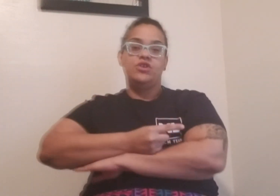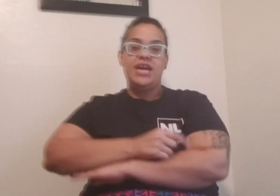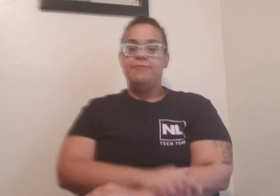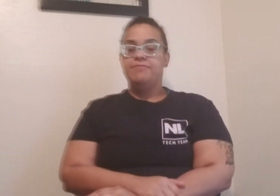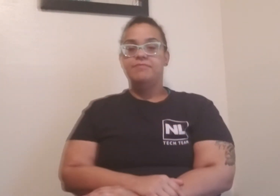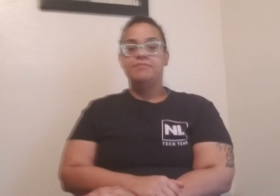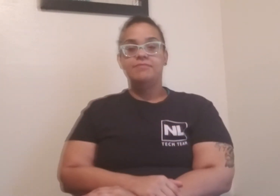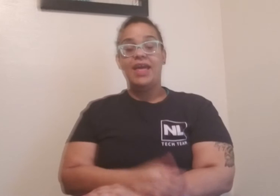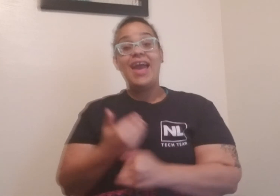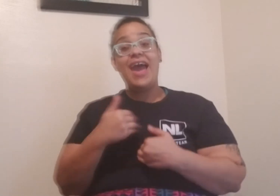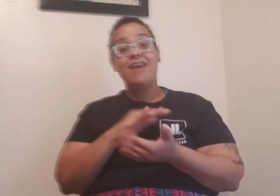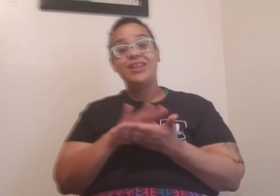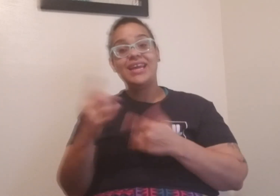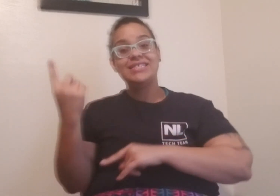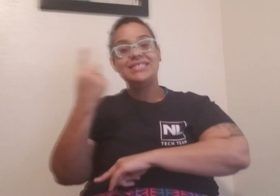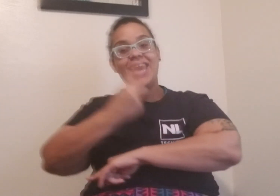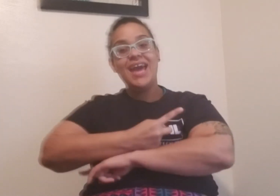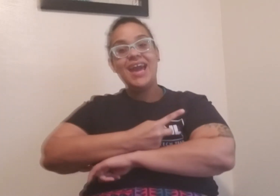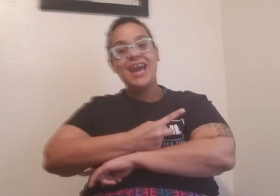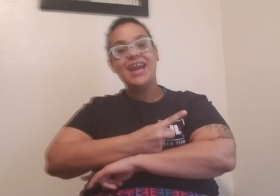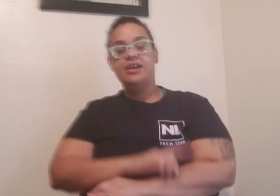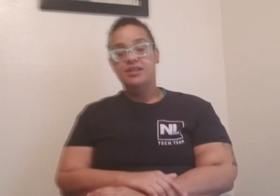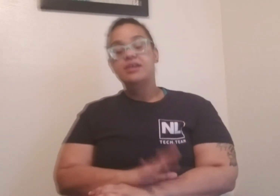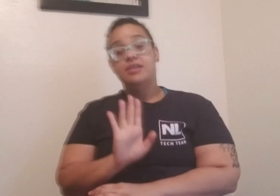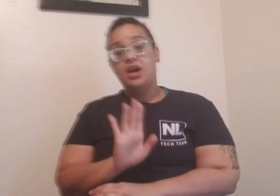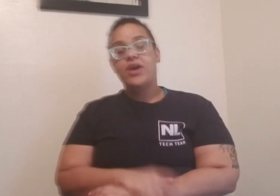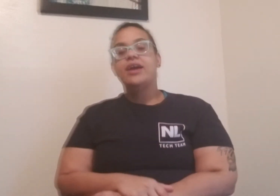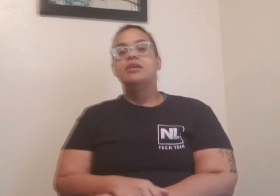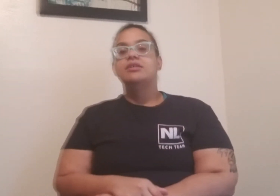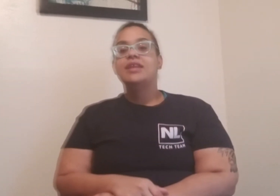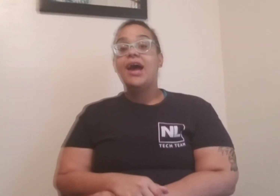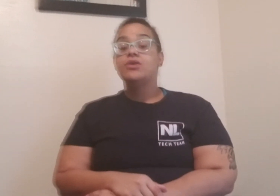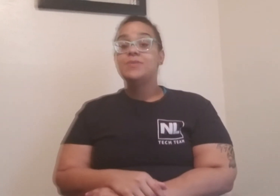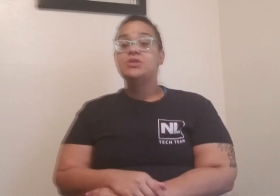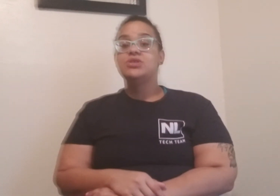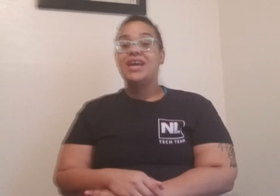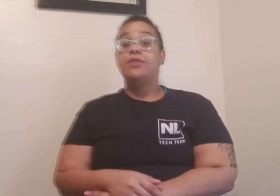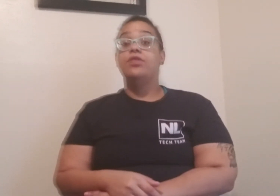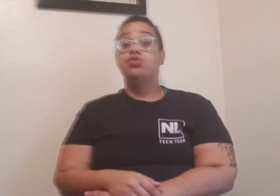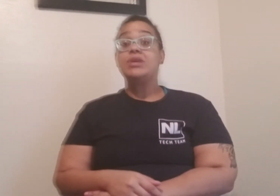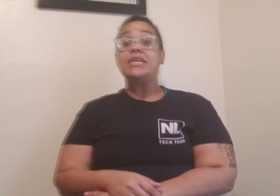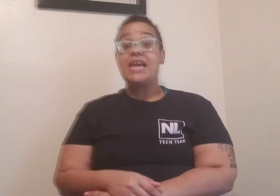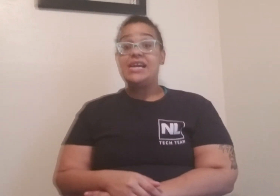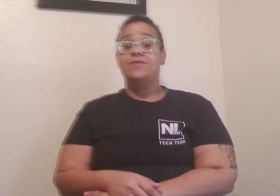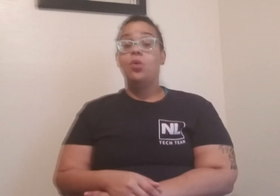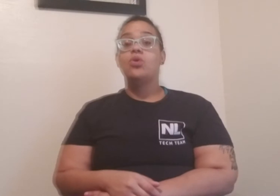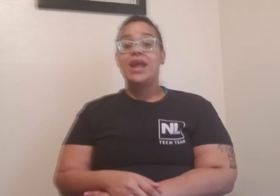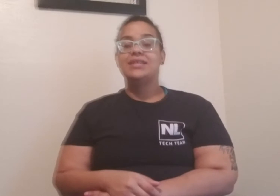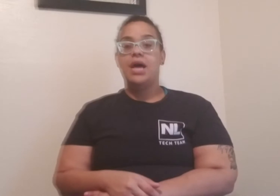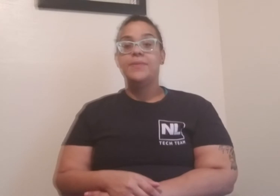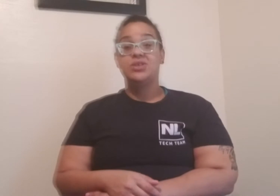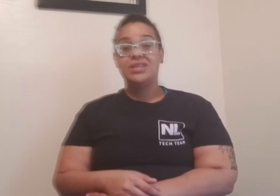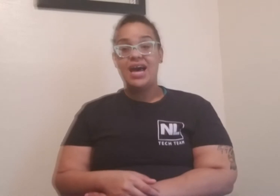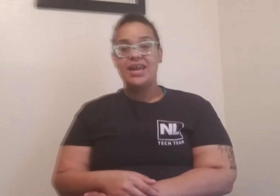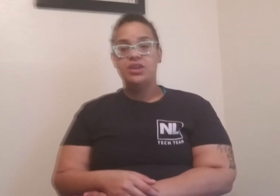day. Like, have a nice day. Okay. Now, suppose you say 3 days, 4 days, up until 9. You could do